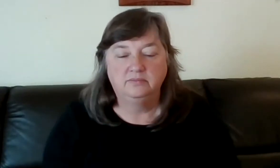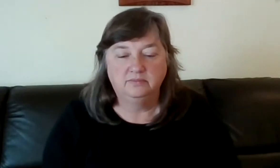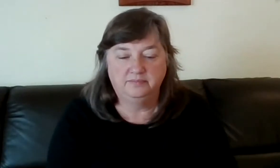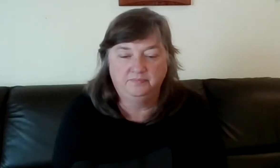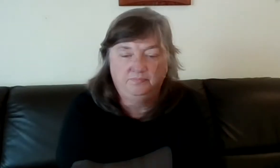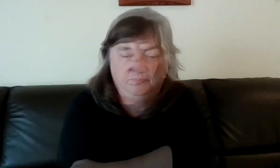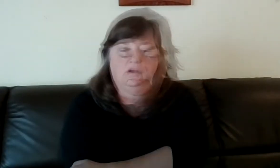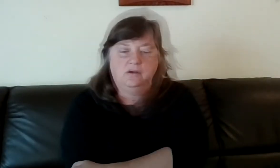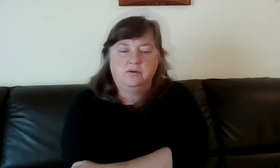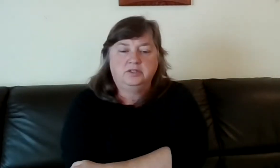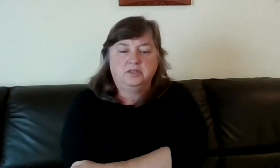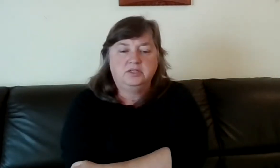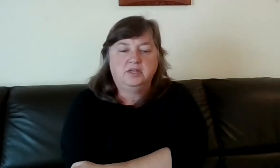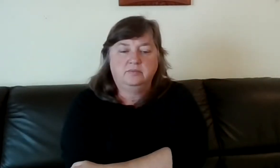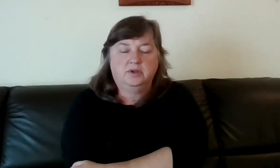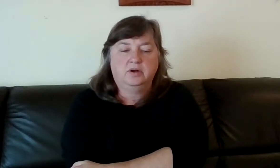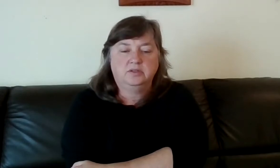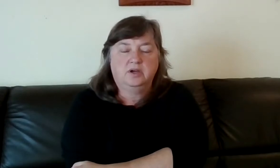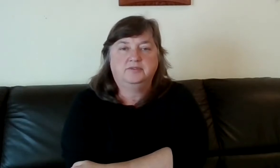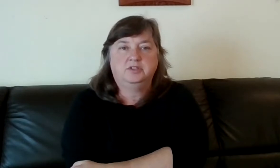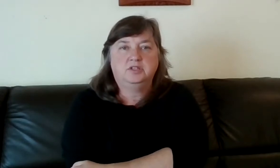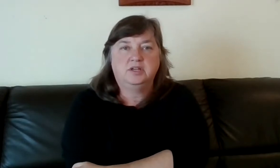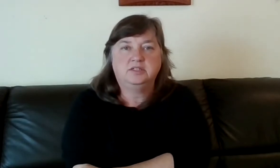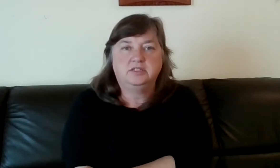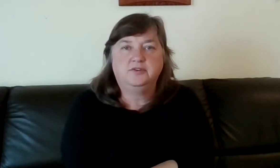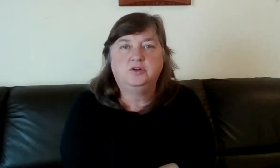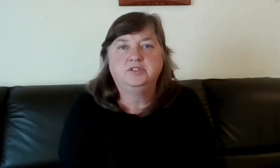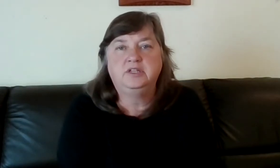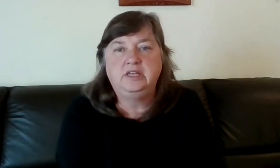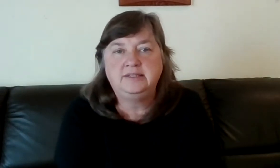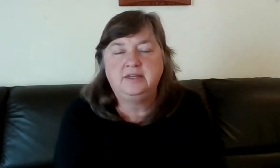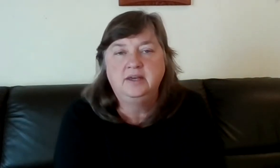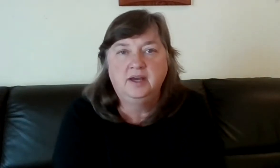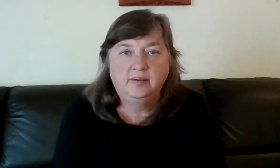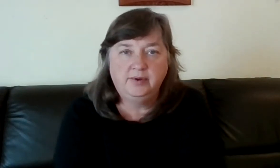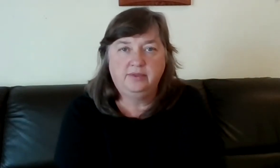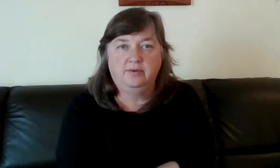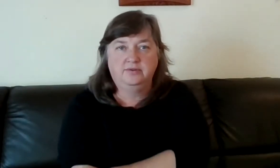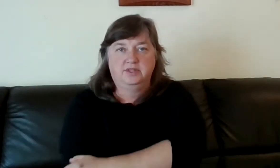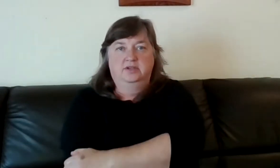Oh, I should have done with hard and soft. I should have done difficult and easy. How about we throw those in there